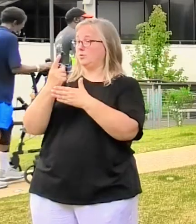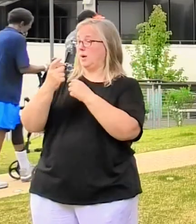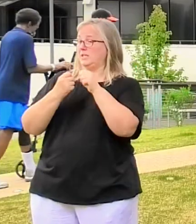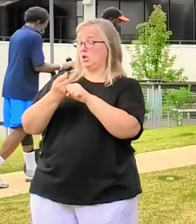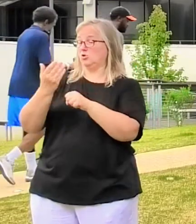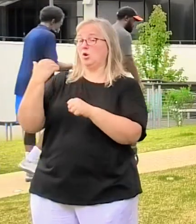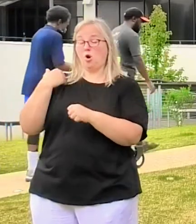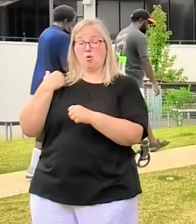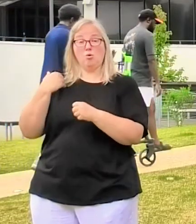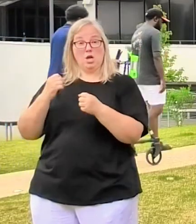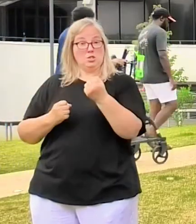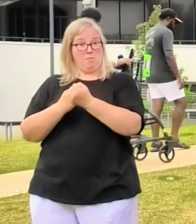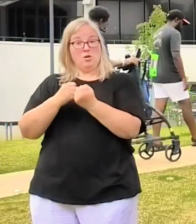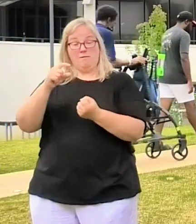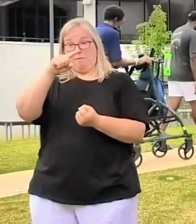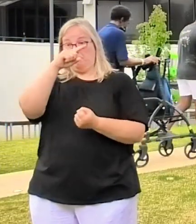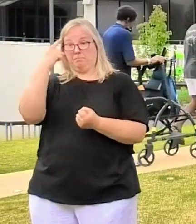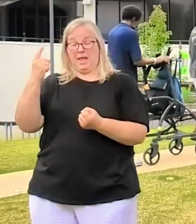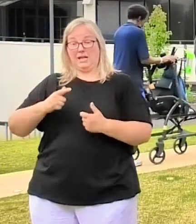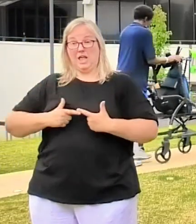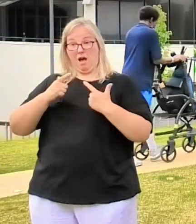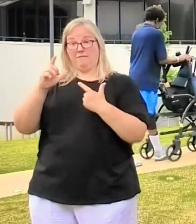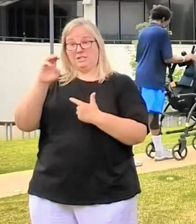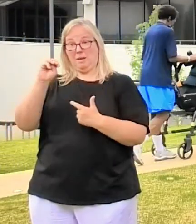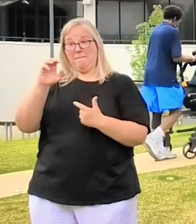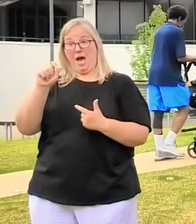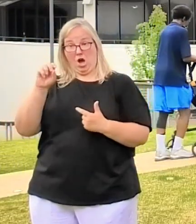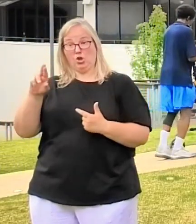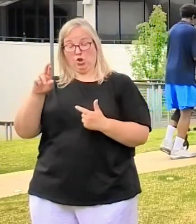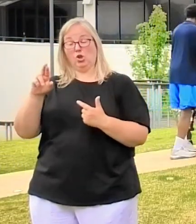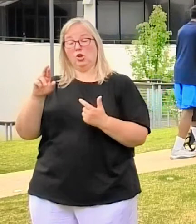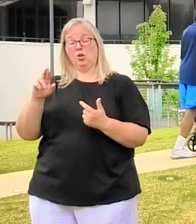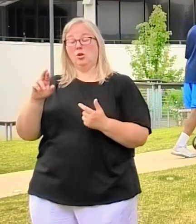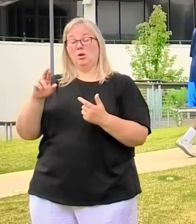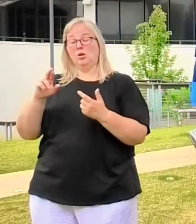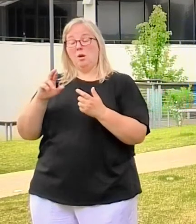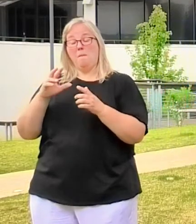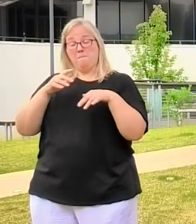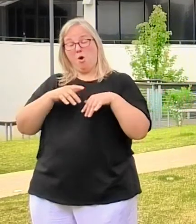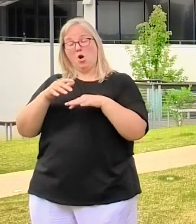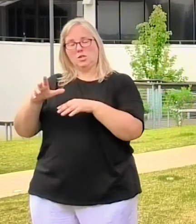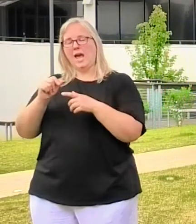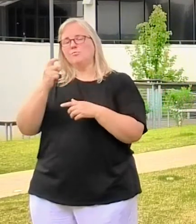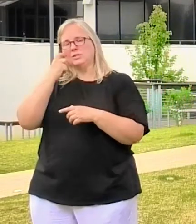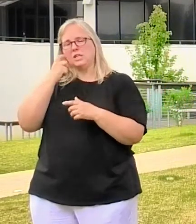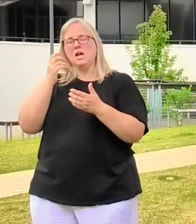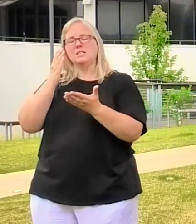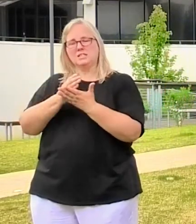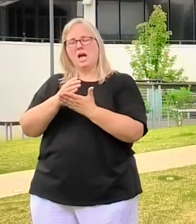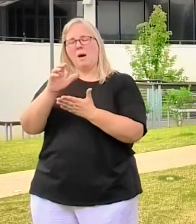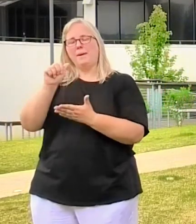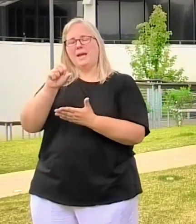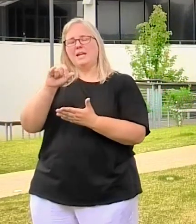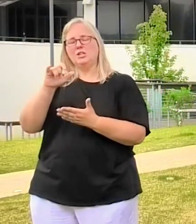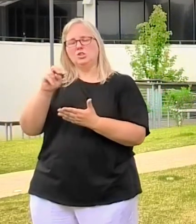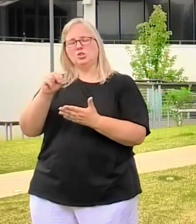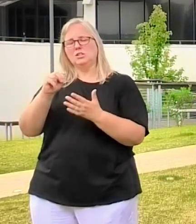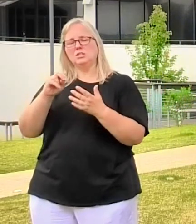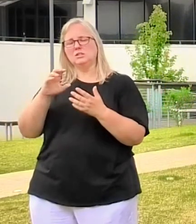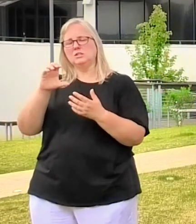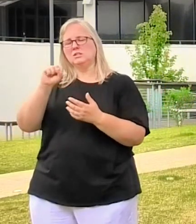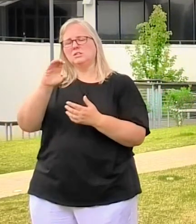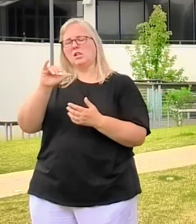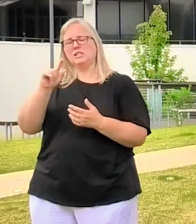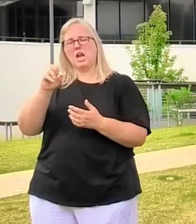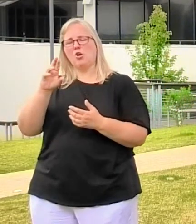Black Lives Matter March, and more recently, the Stop Asian Solidarity Rally. The Howard